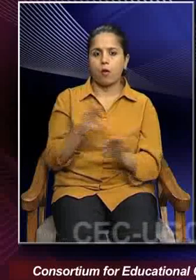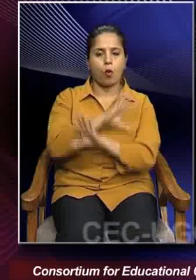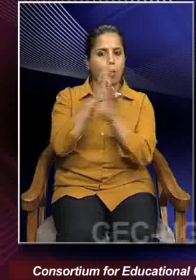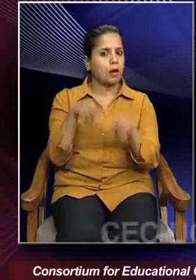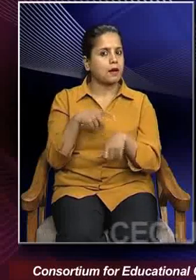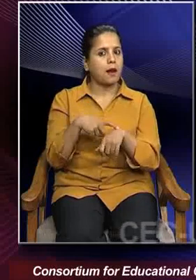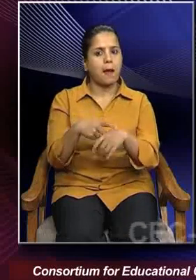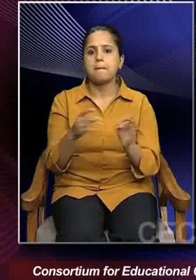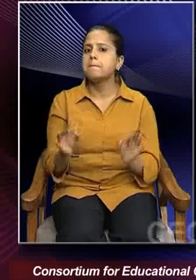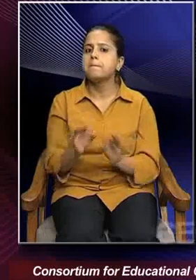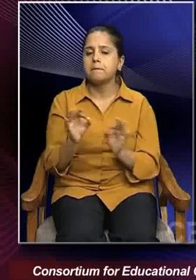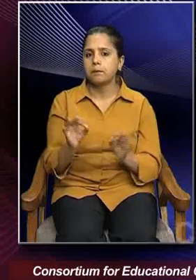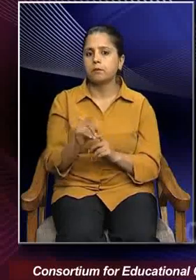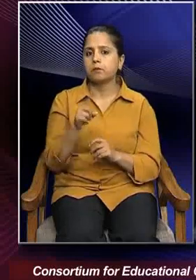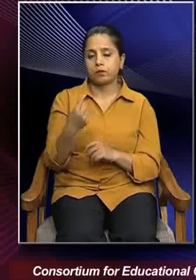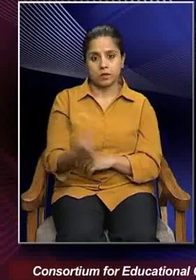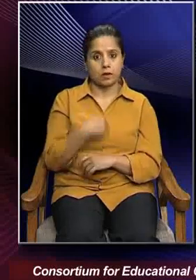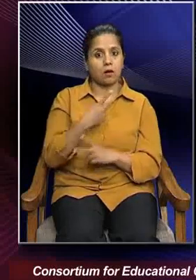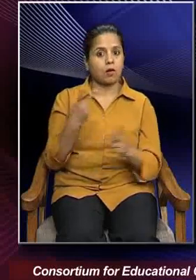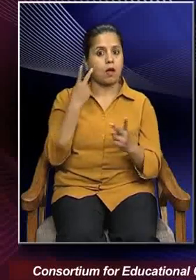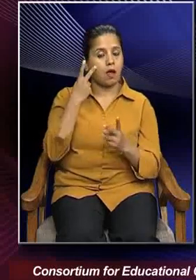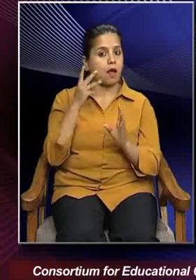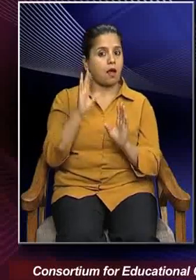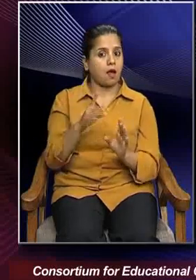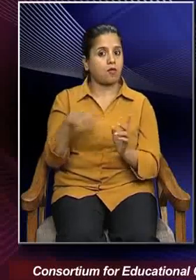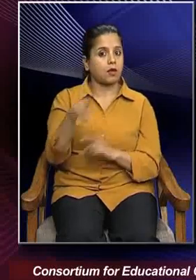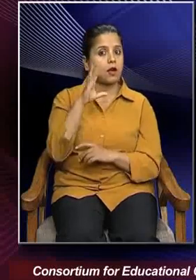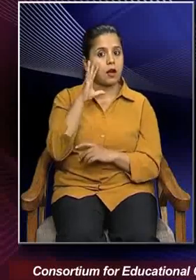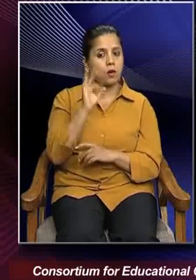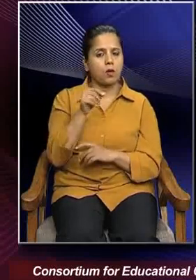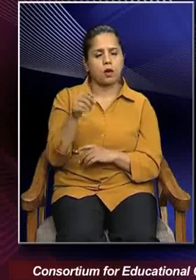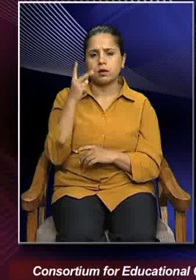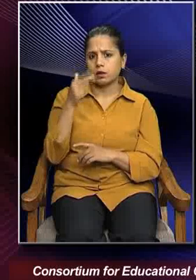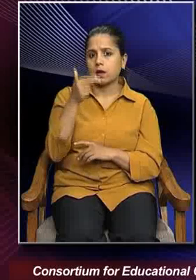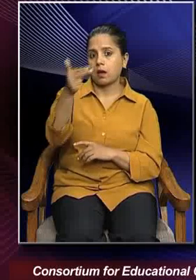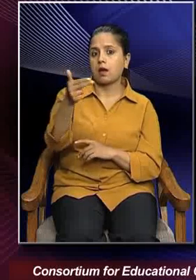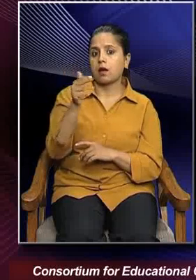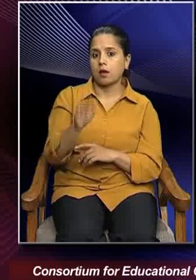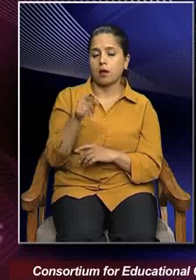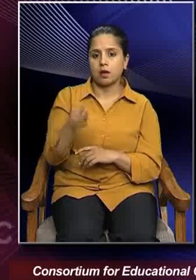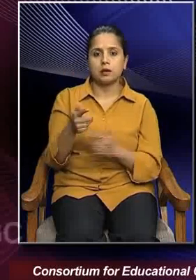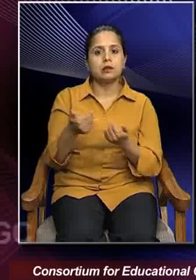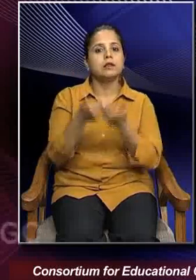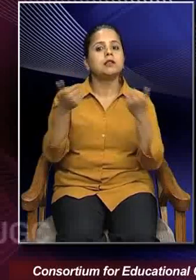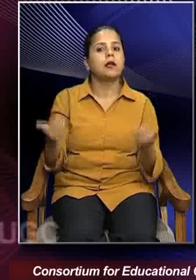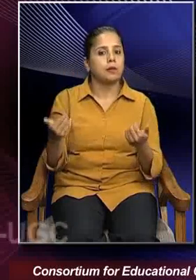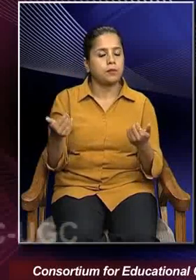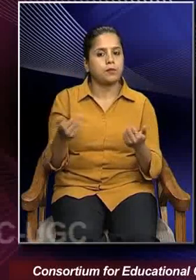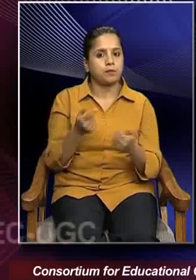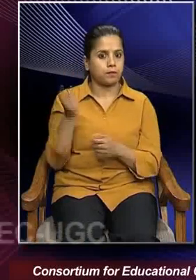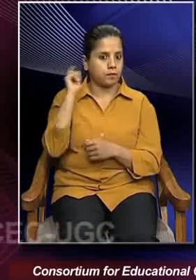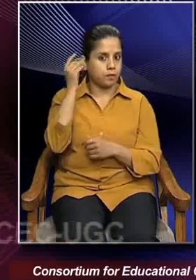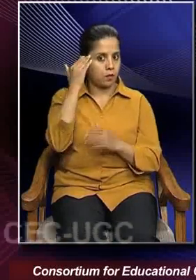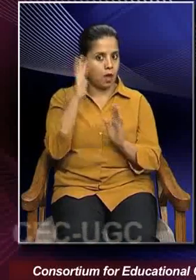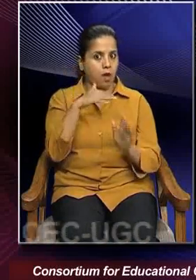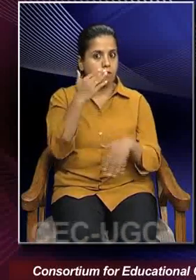times. The self in its essence is considered as separate from consciousness.